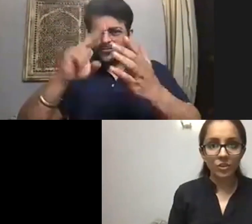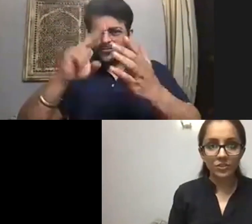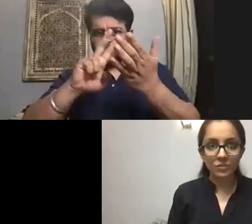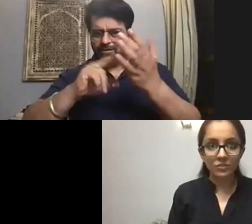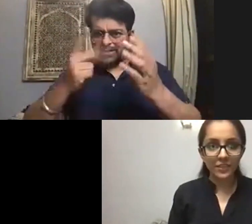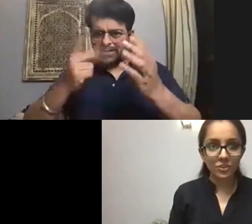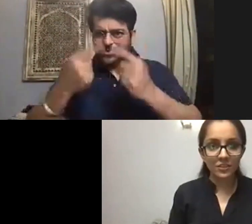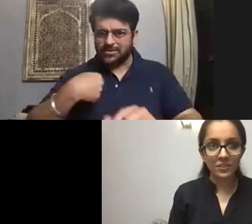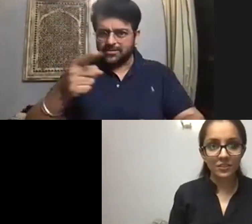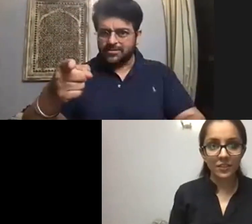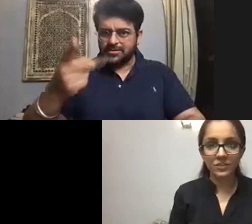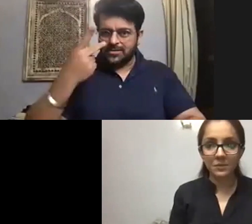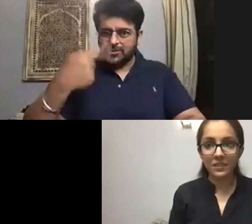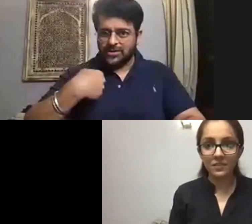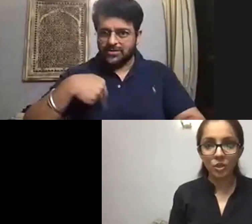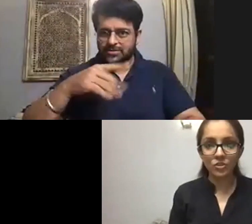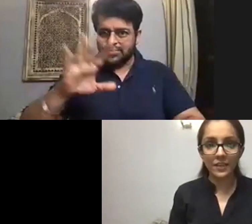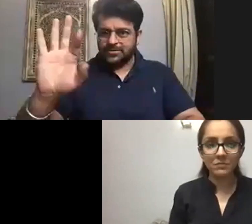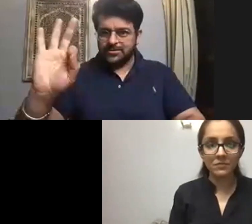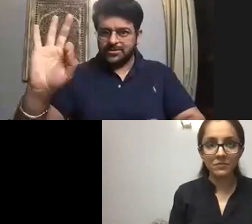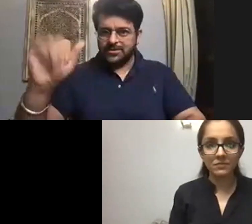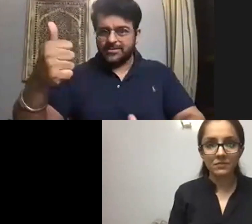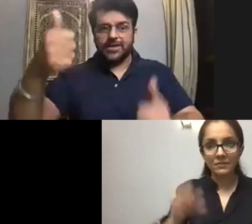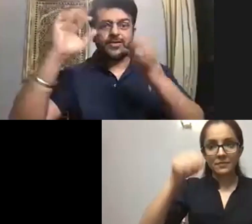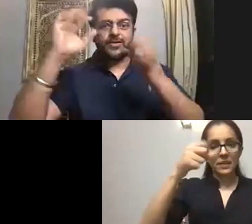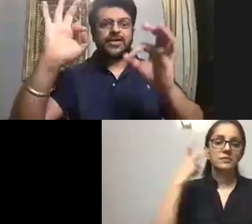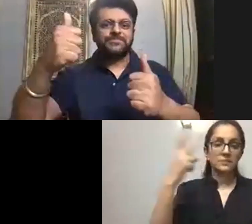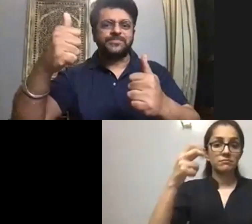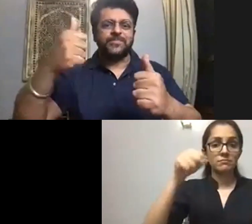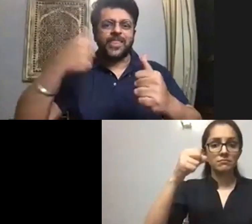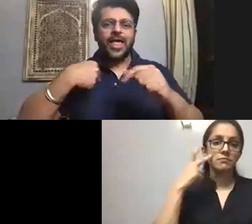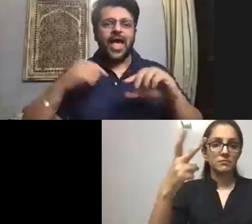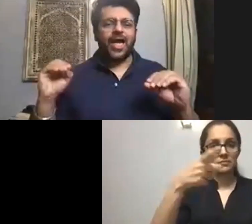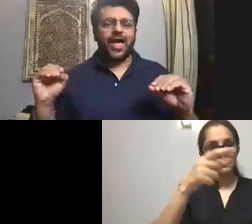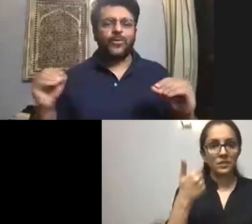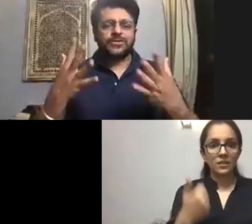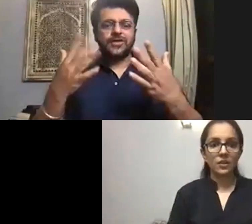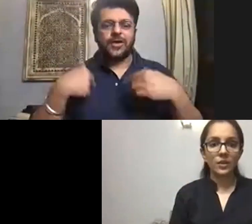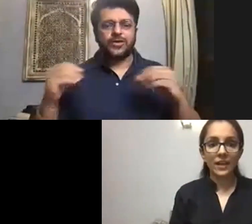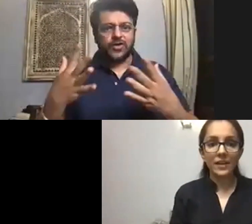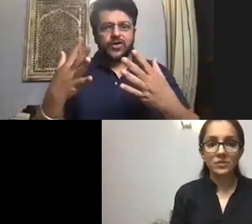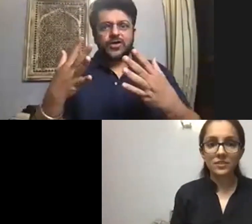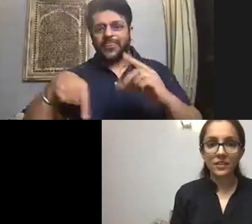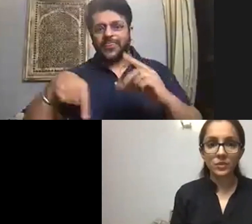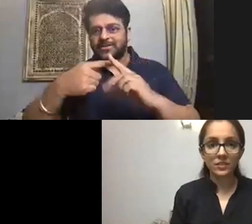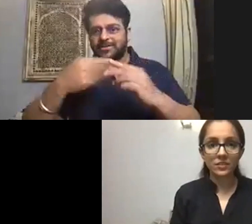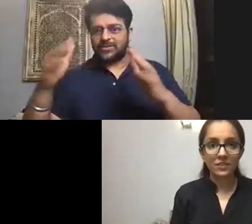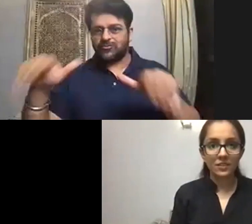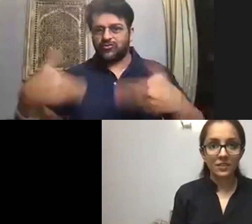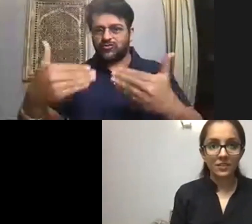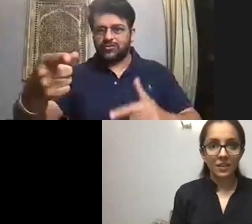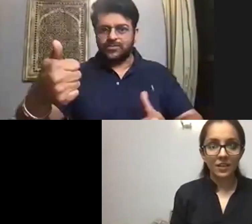Hi, Dr. Yuvraj. Can you see me, Hi. Dr. Alim? Yeah. I can see you. I can see. Okay, I will start